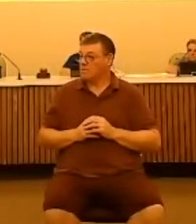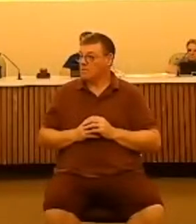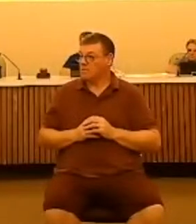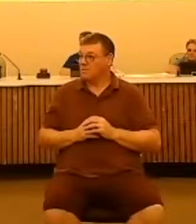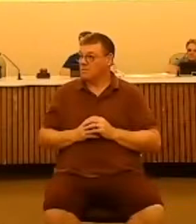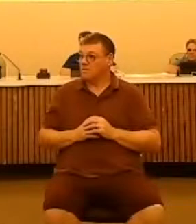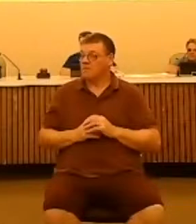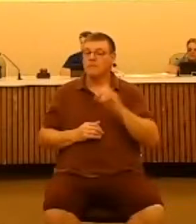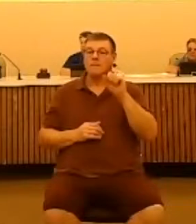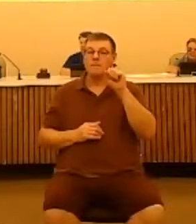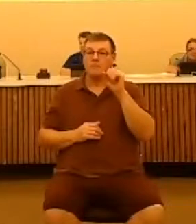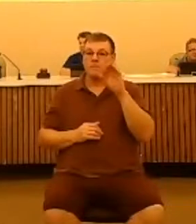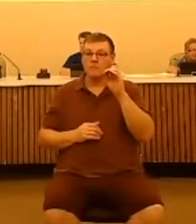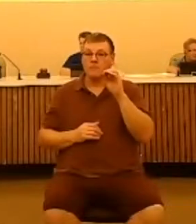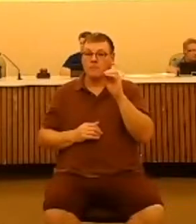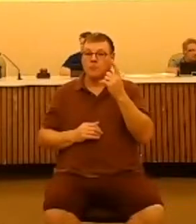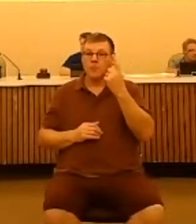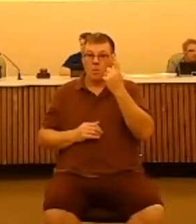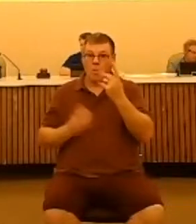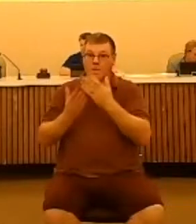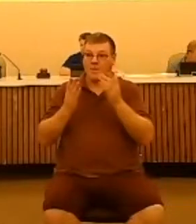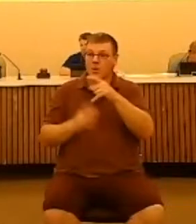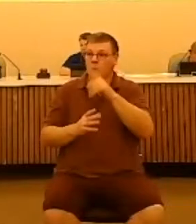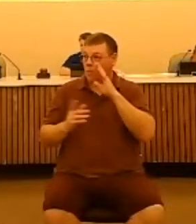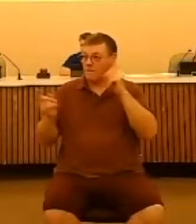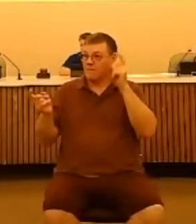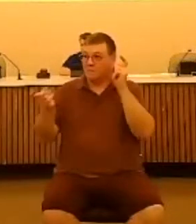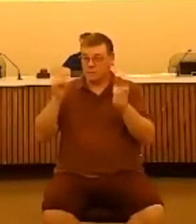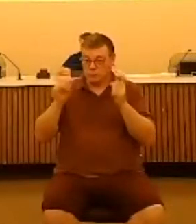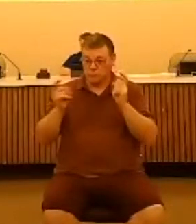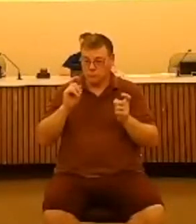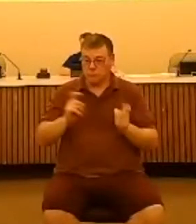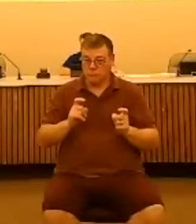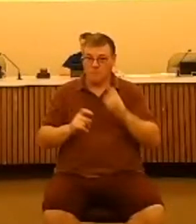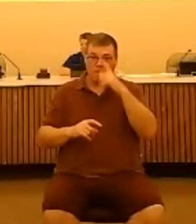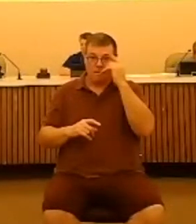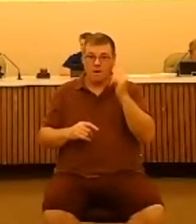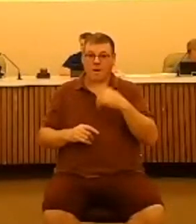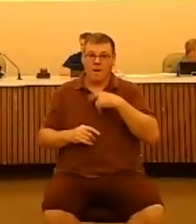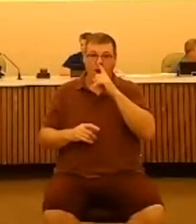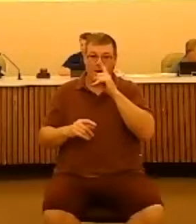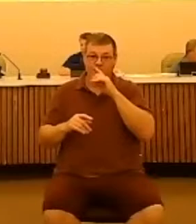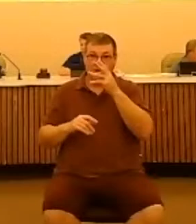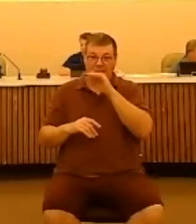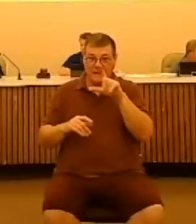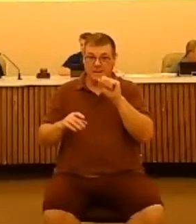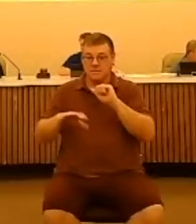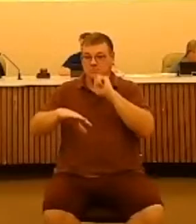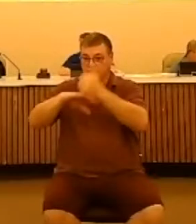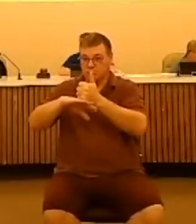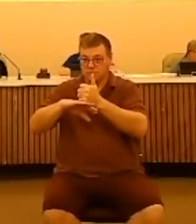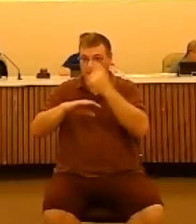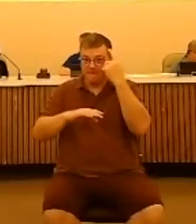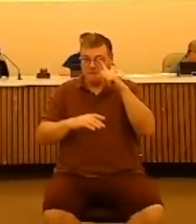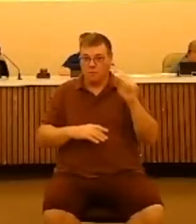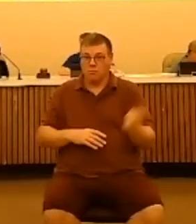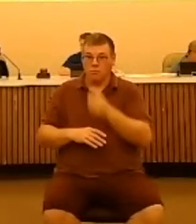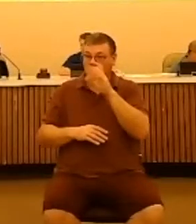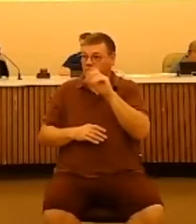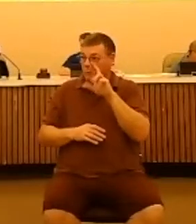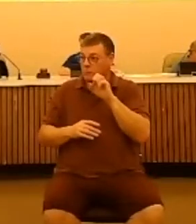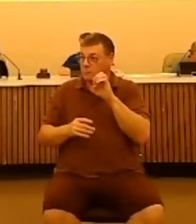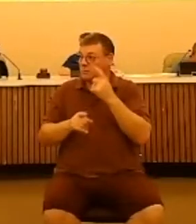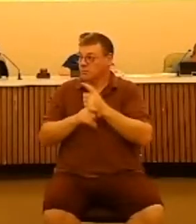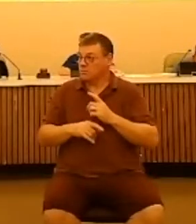So one of the things is you're going to be regrading a lot of this because there were artificial hills put in for the golf course. Is that